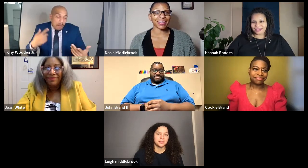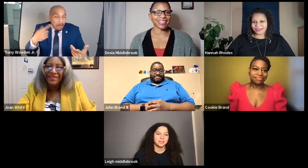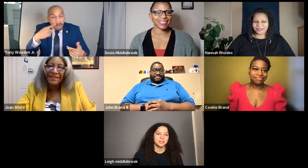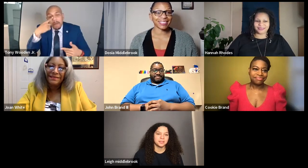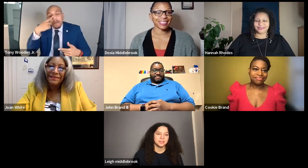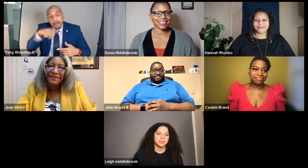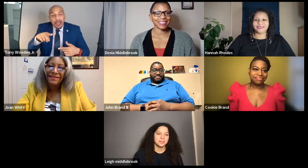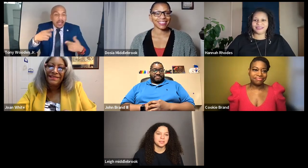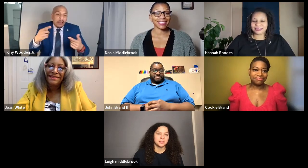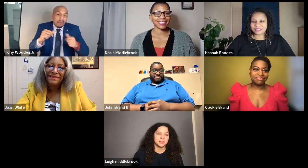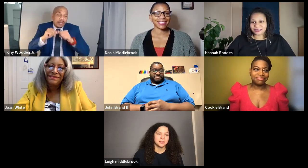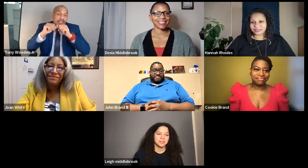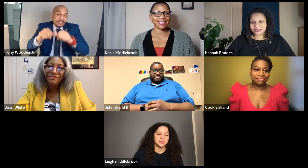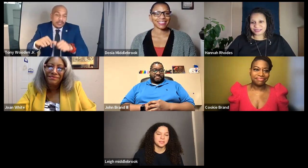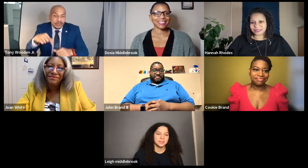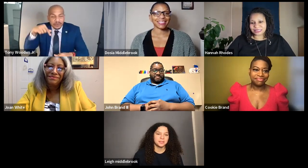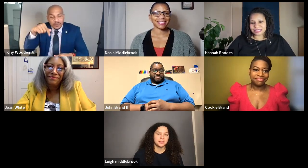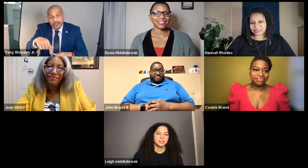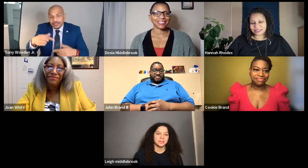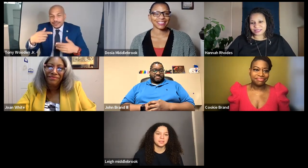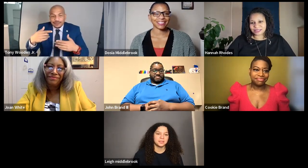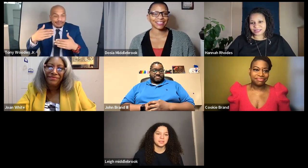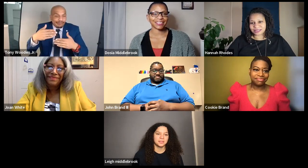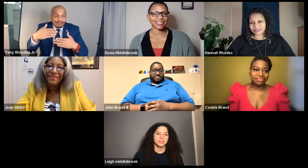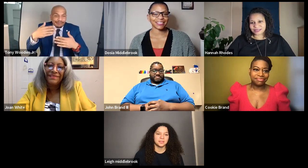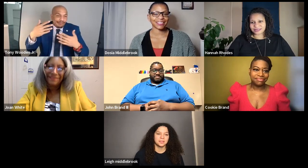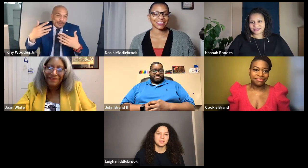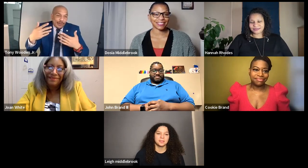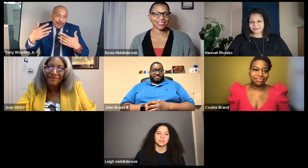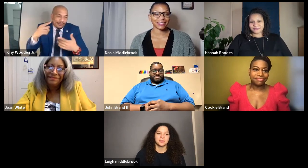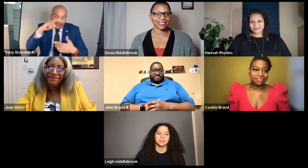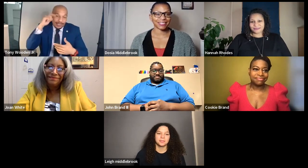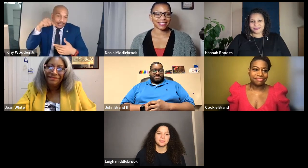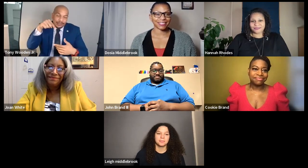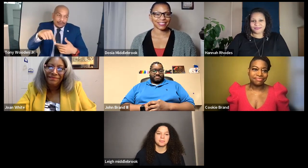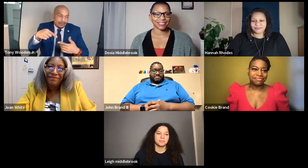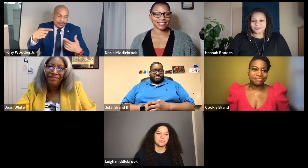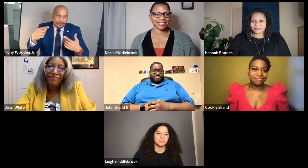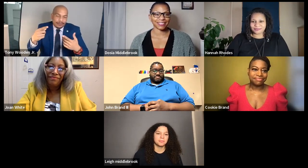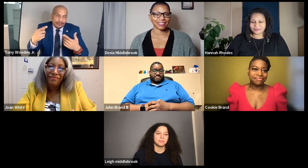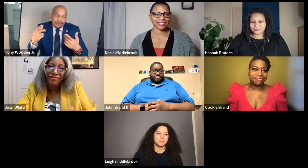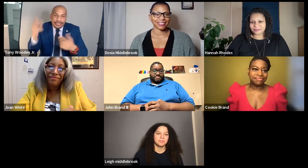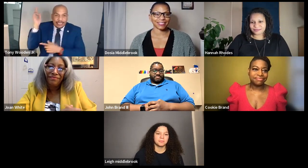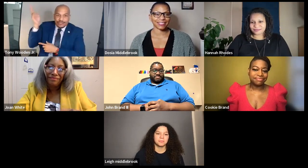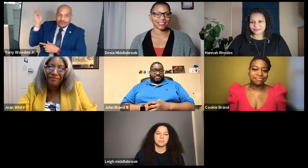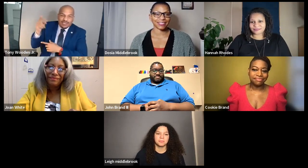a part 3. And I don't mind that, to keep going with these questions or having a panel, but this has